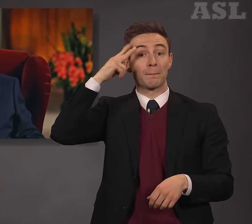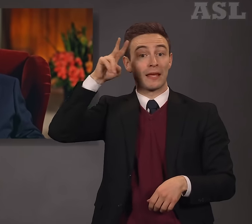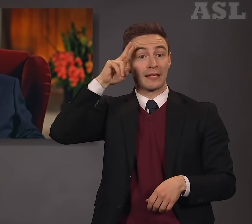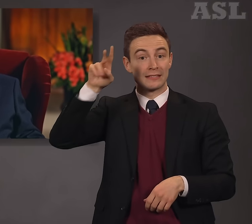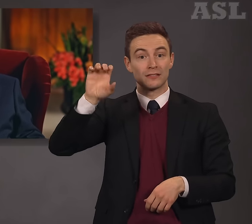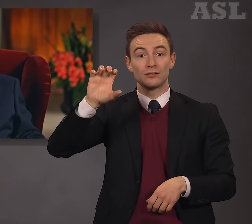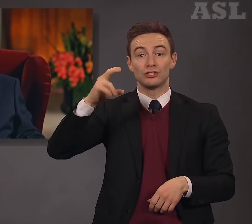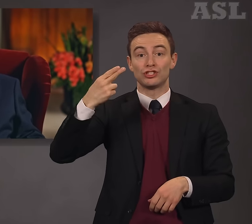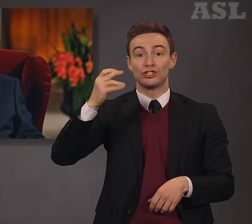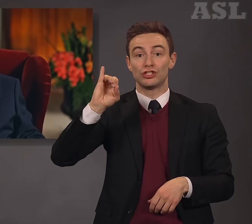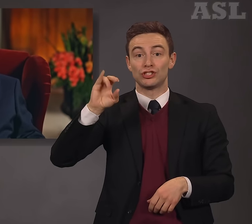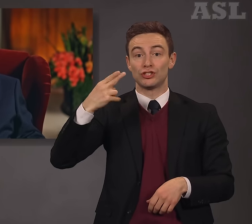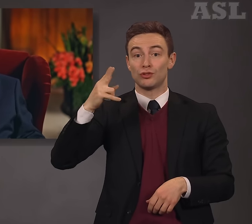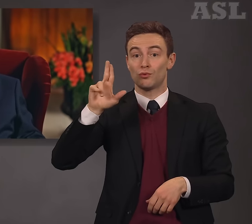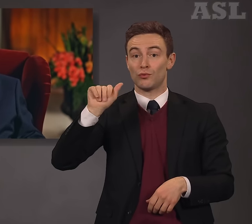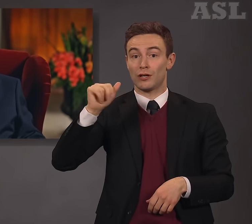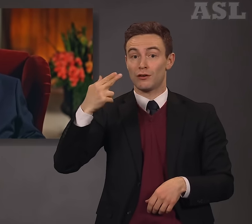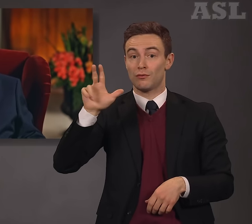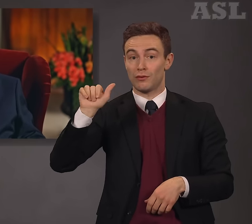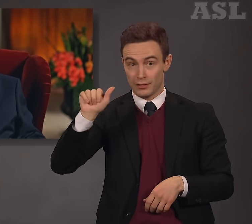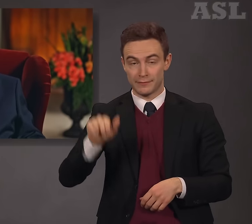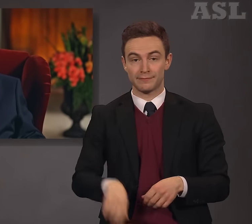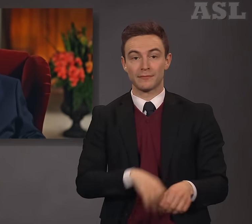Chihuahua, Mexico;